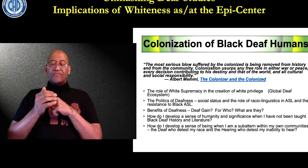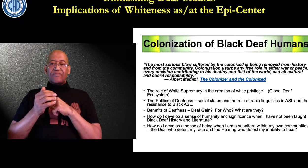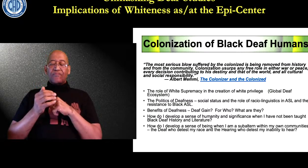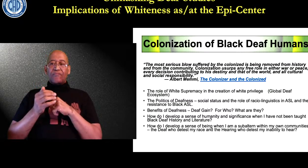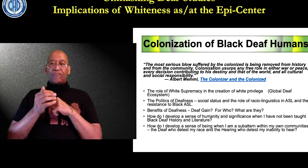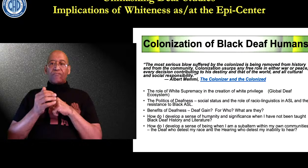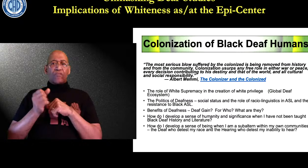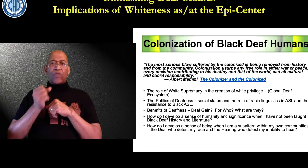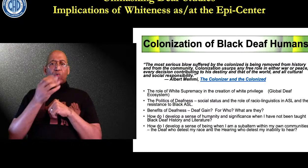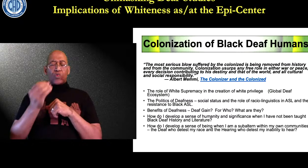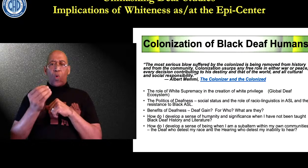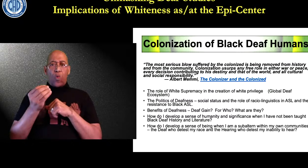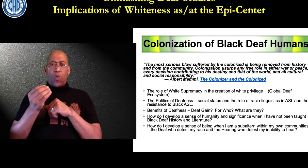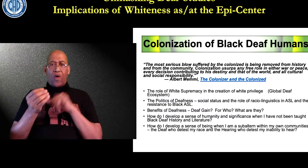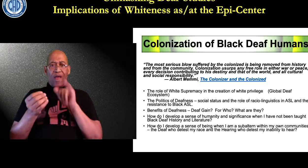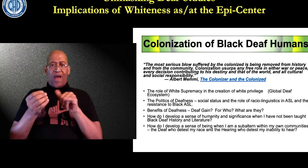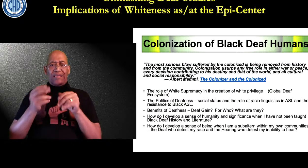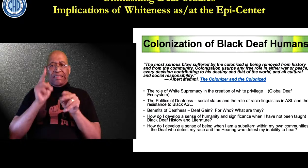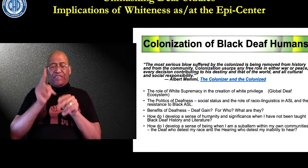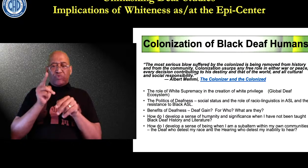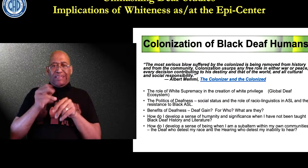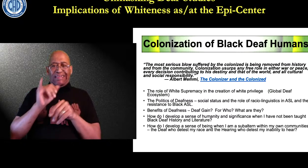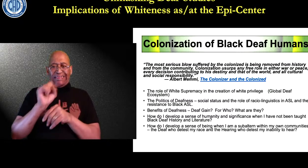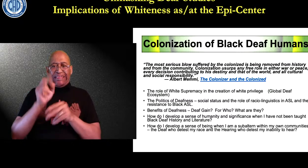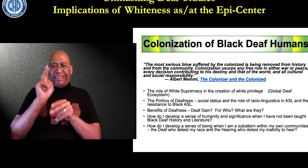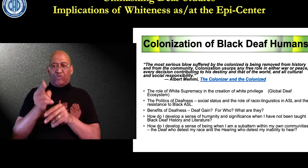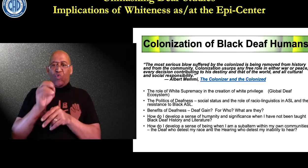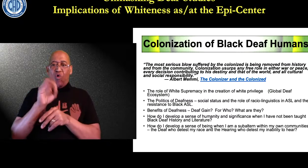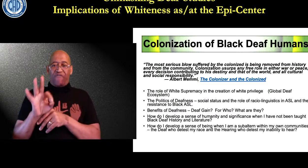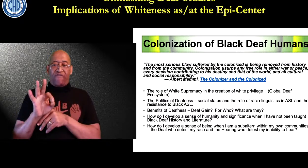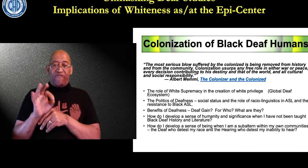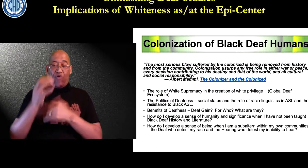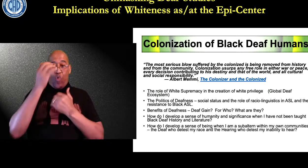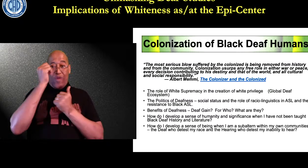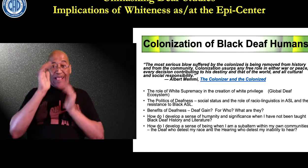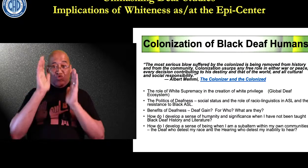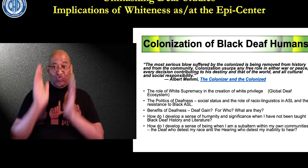as well was a slave country.